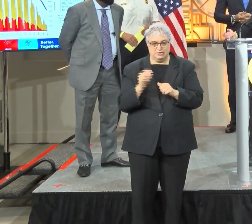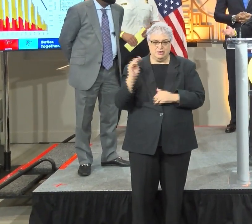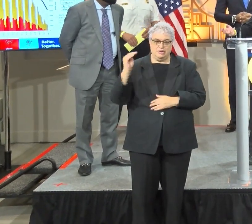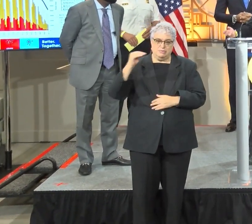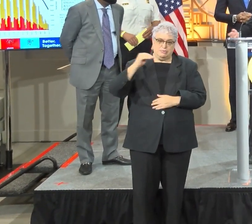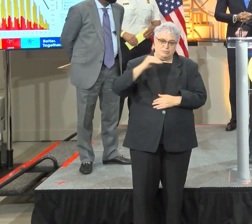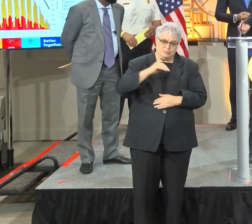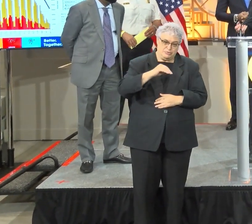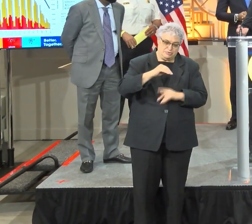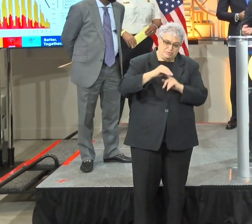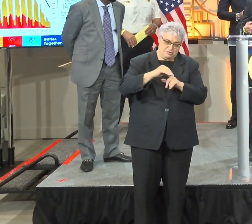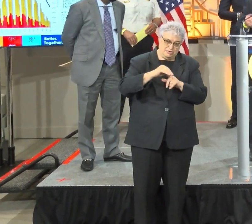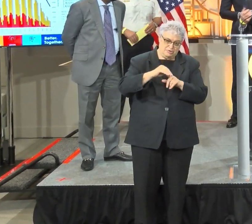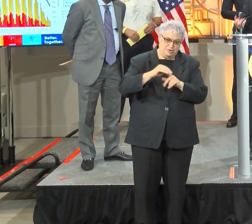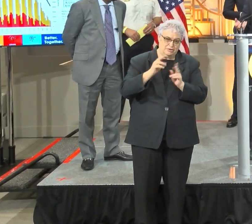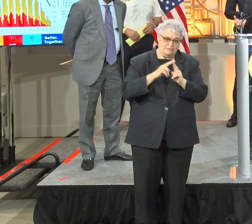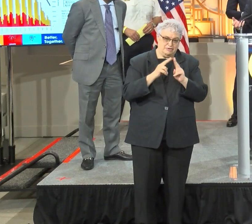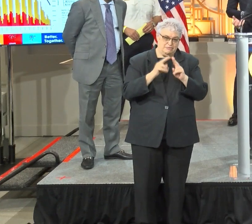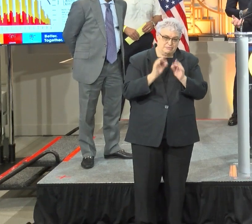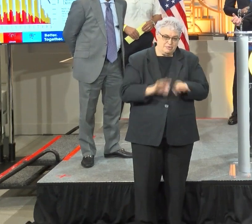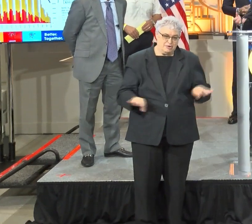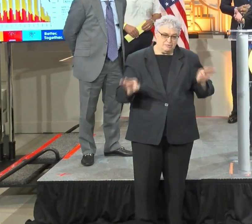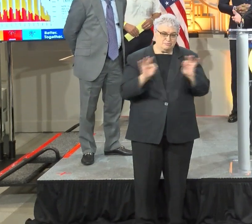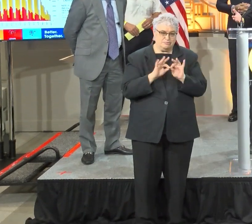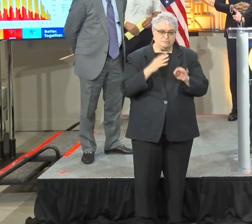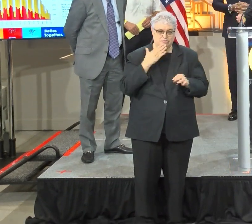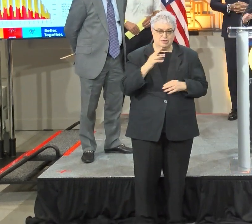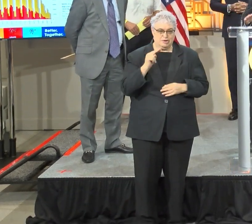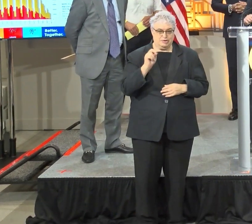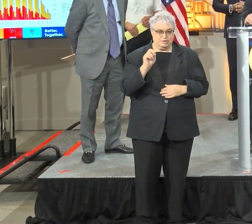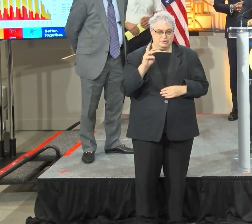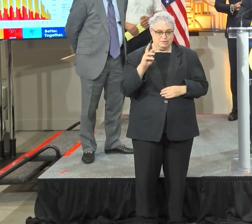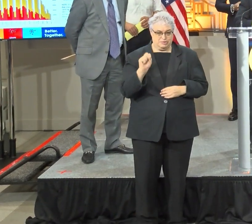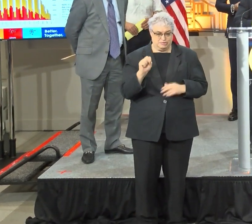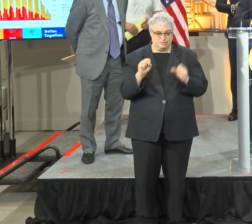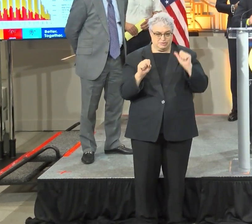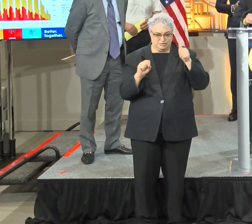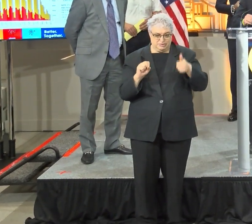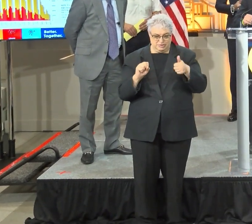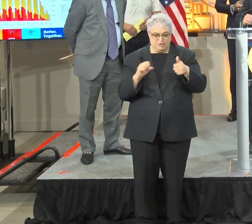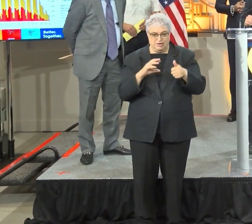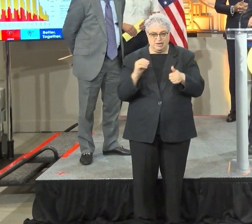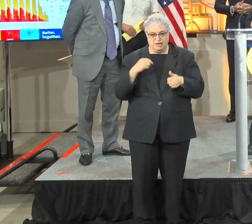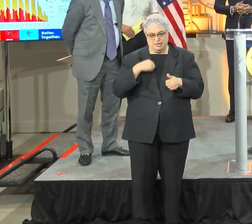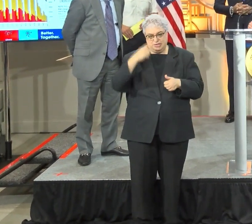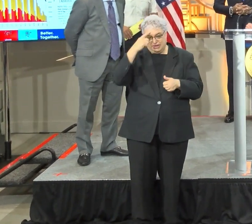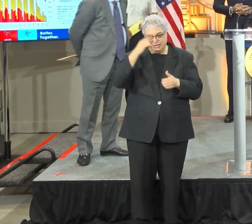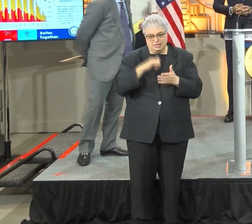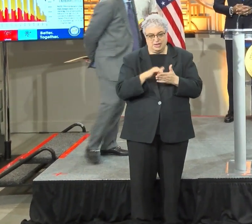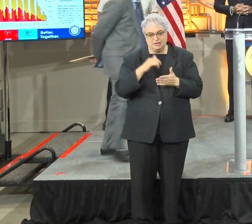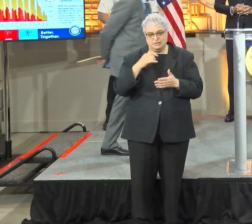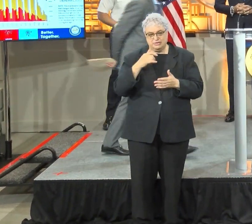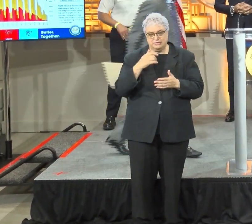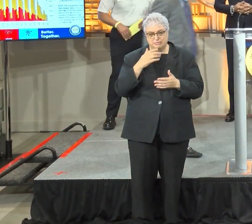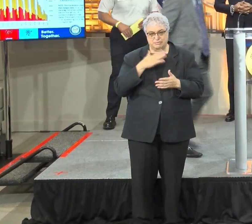opening schools. So this is all very important. This is really all good news. A little bit of confusion, got it cleared up, and I think that's my report.